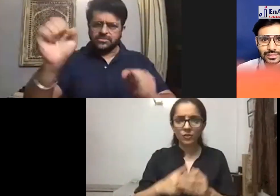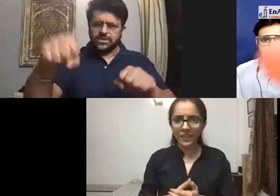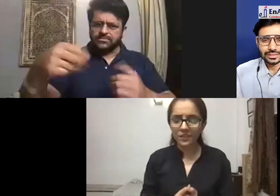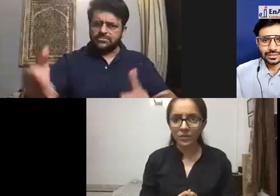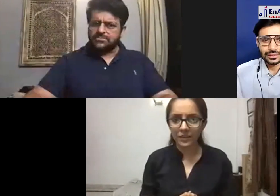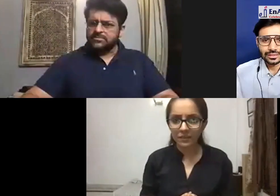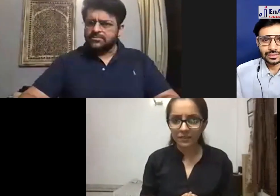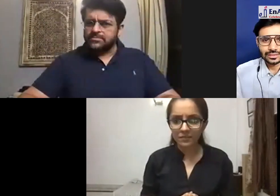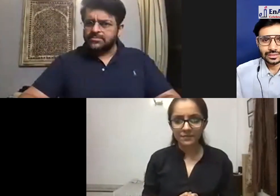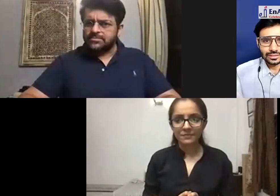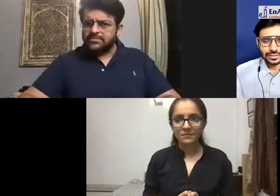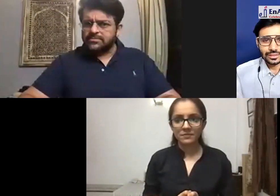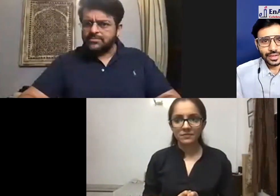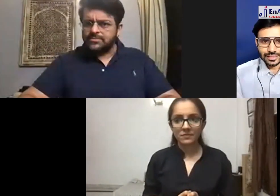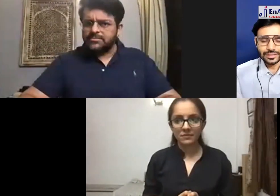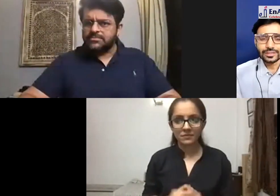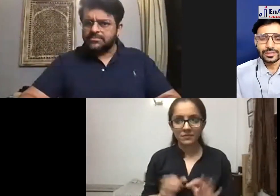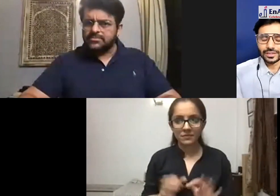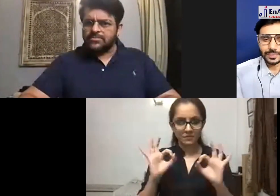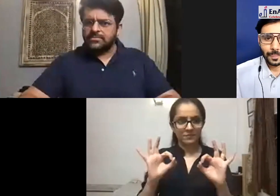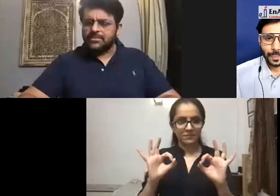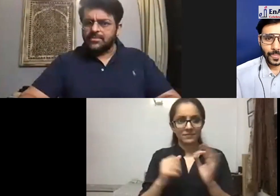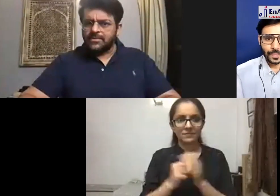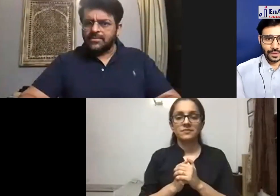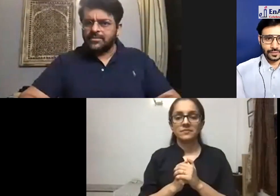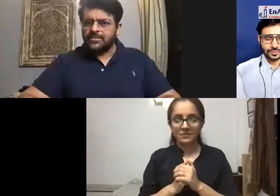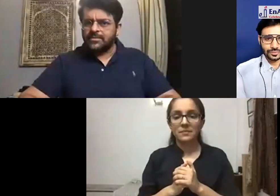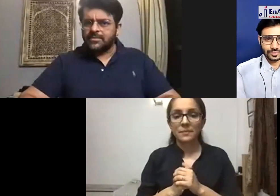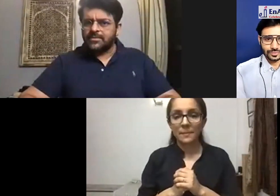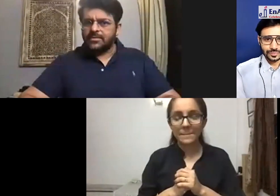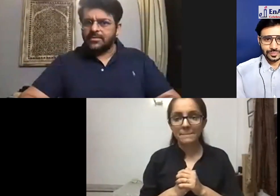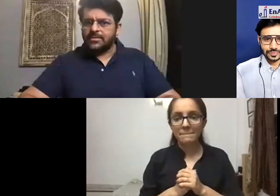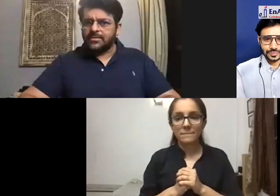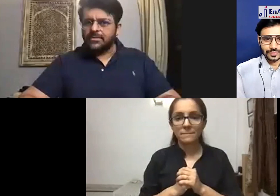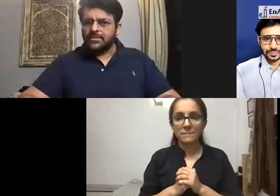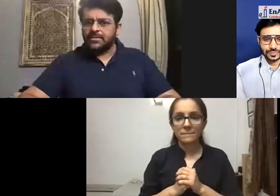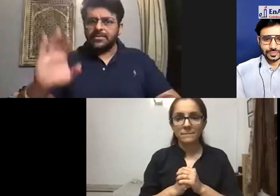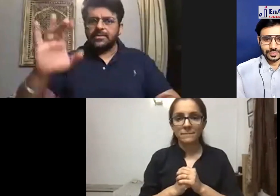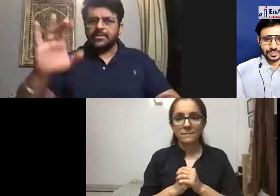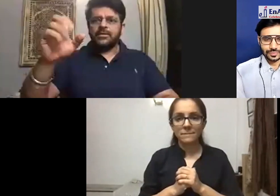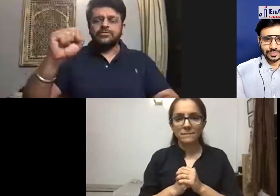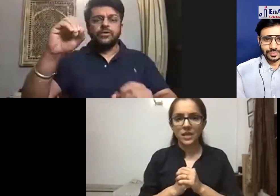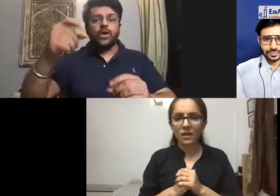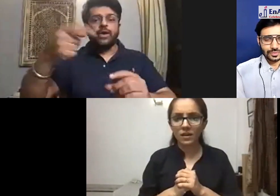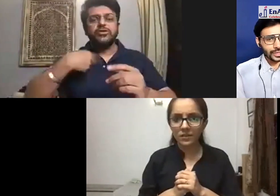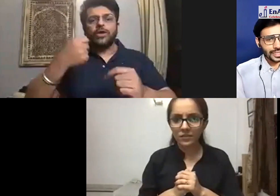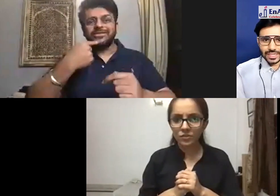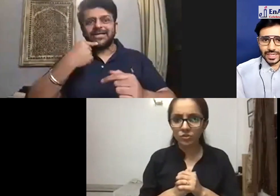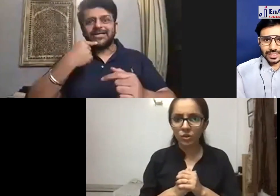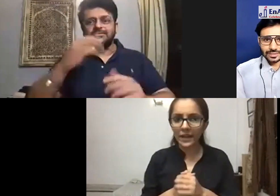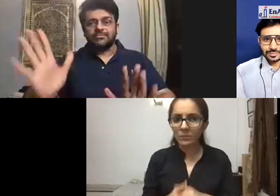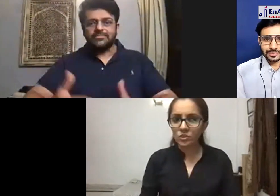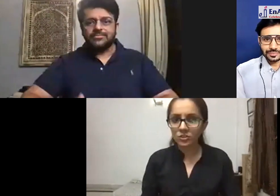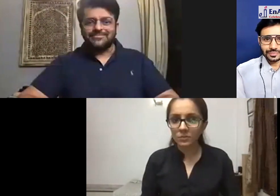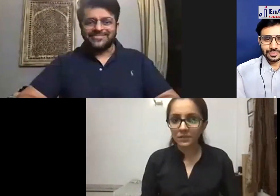Yeah, you can. Right? Okay. So let's start.